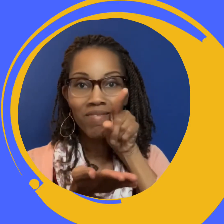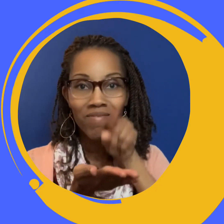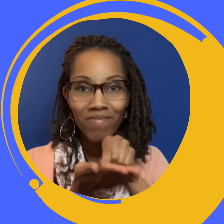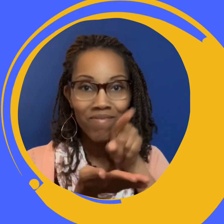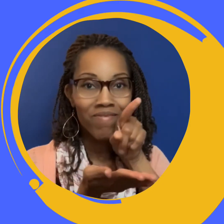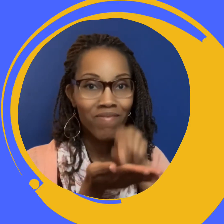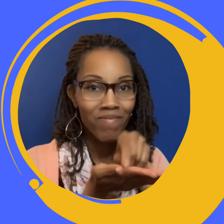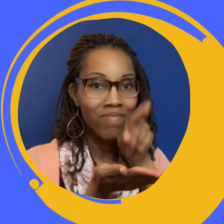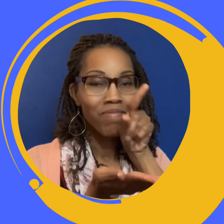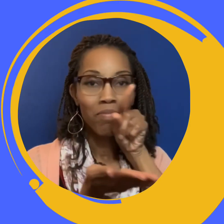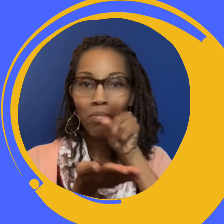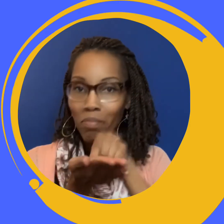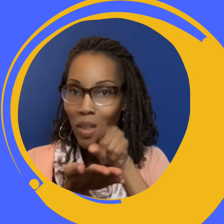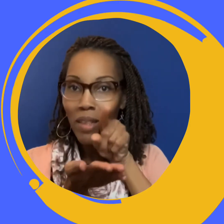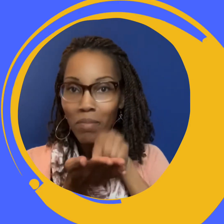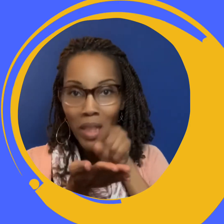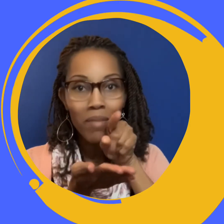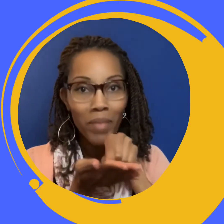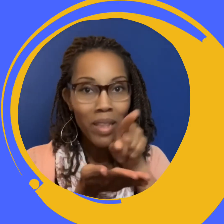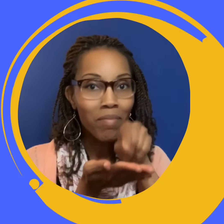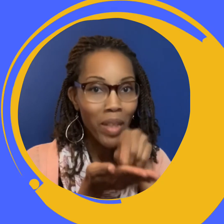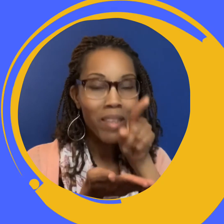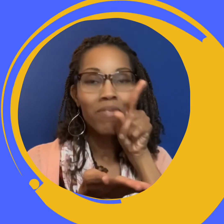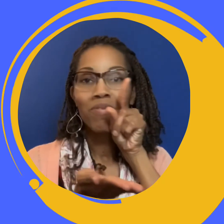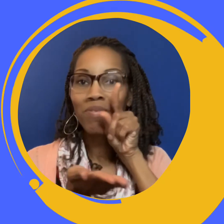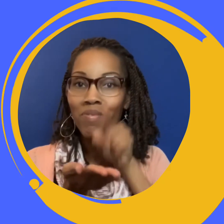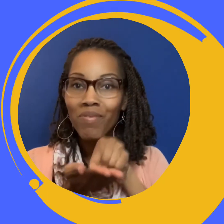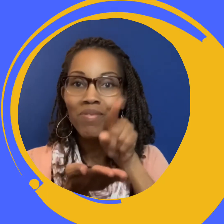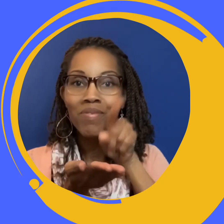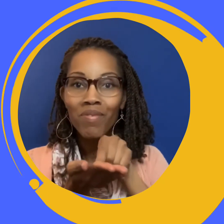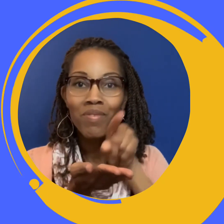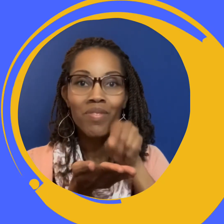Chicken. Peck, peck, peck, peck.